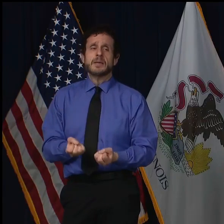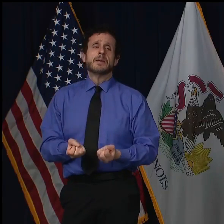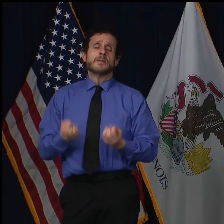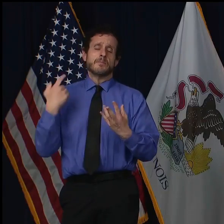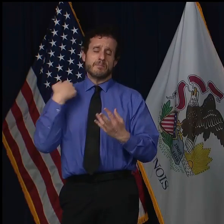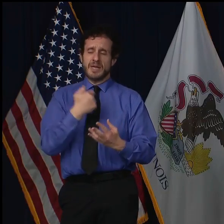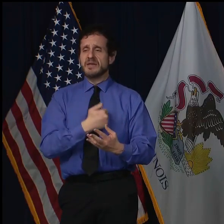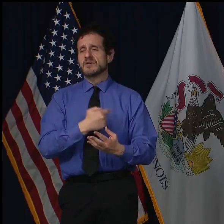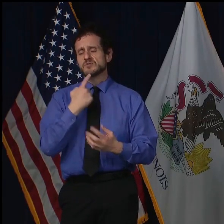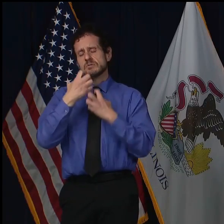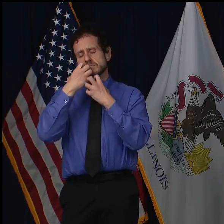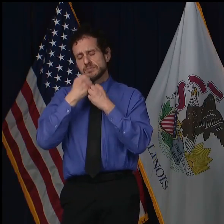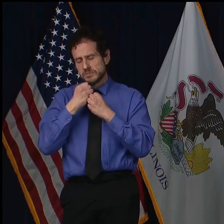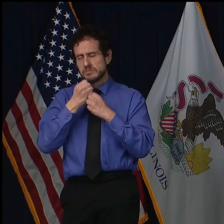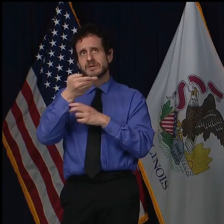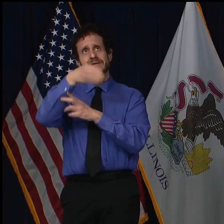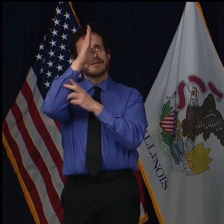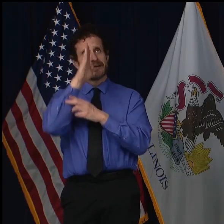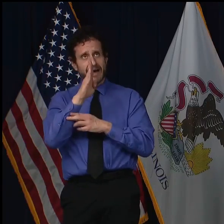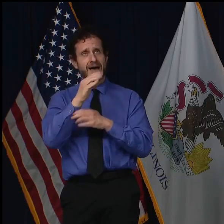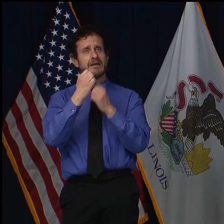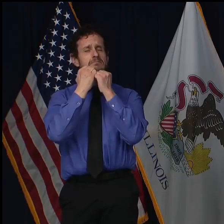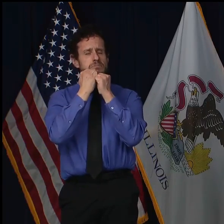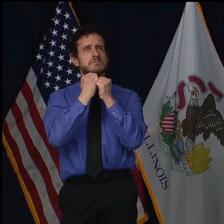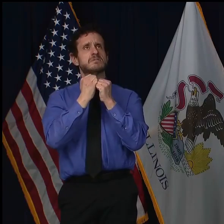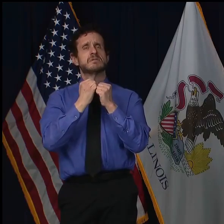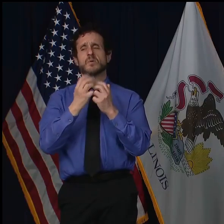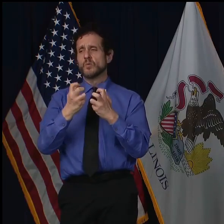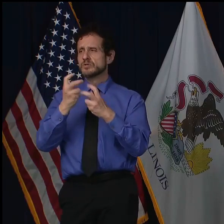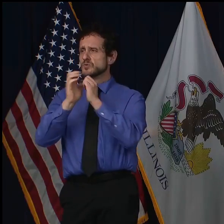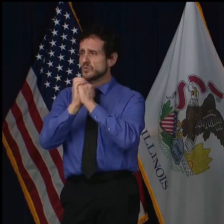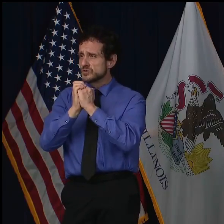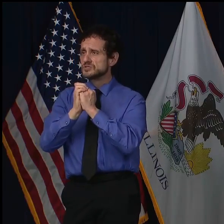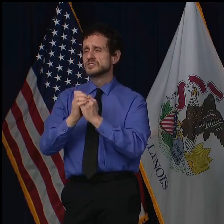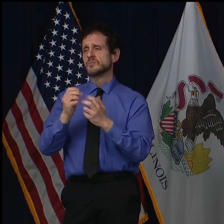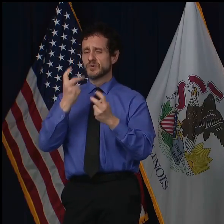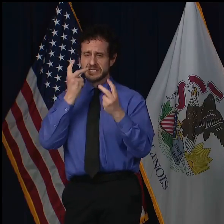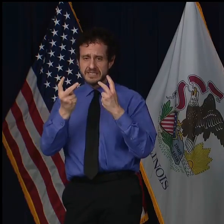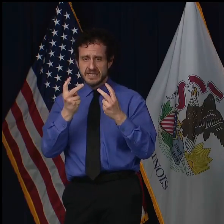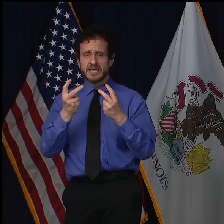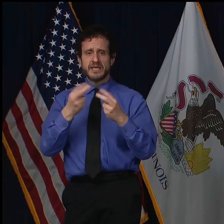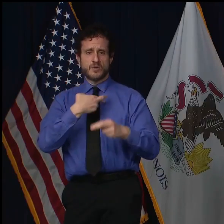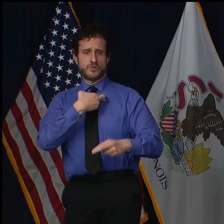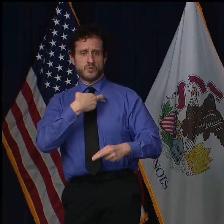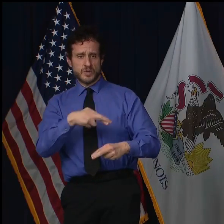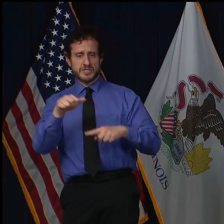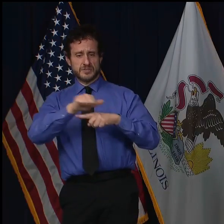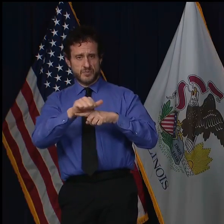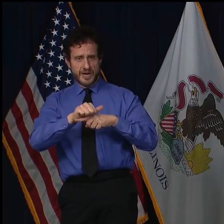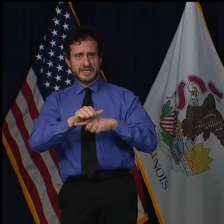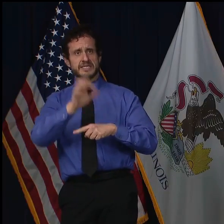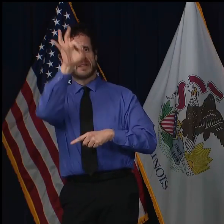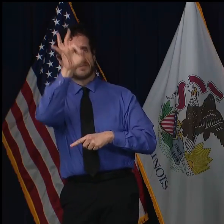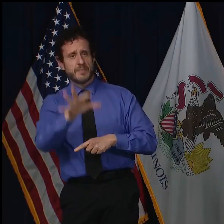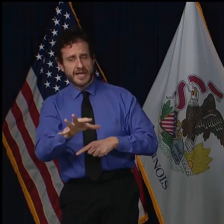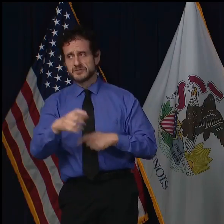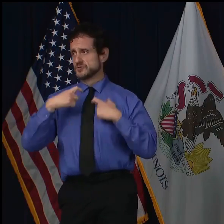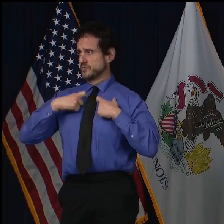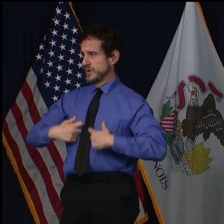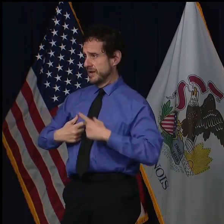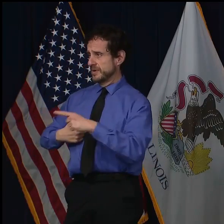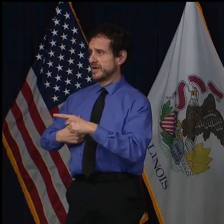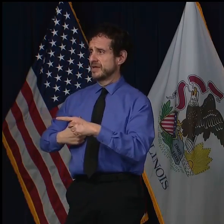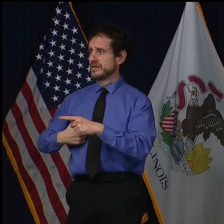about our, the God that we worship and the desire to see our, our religious leader, pastor,